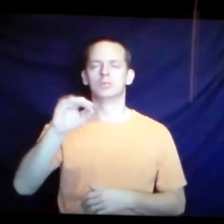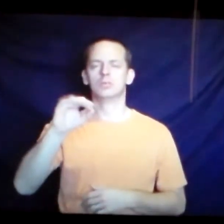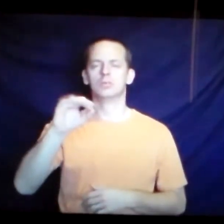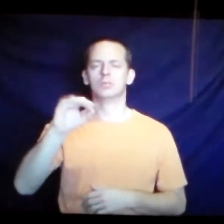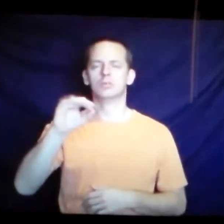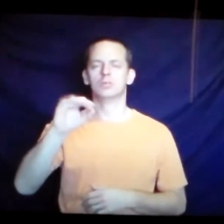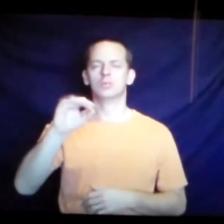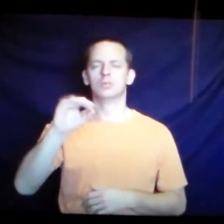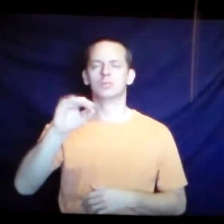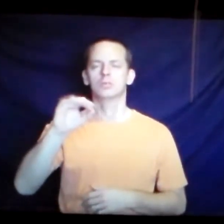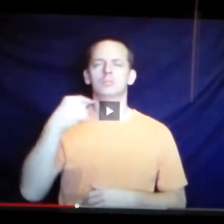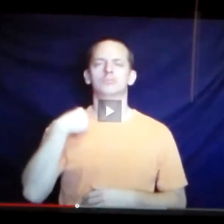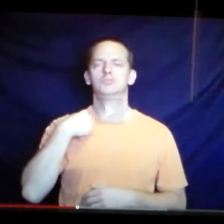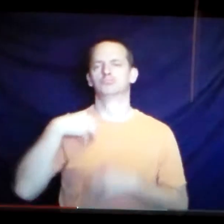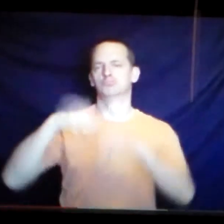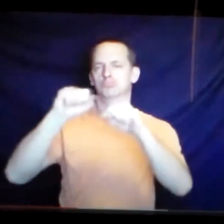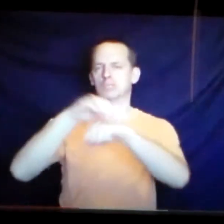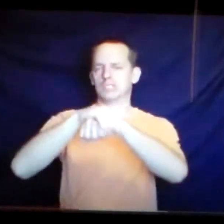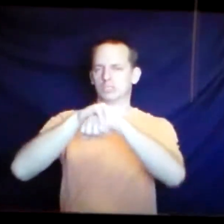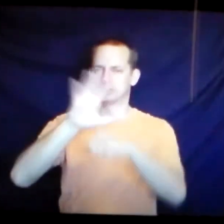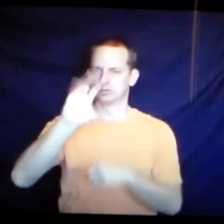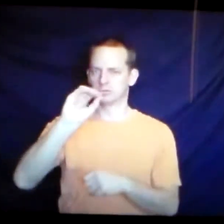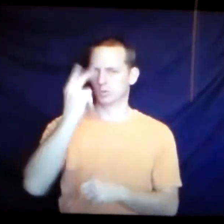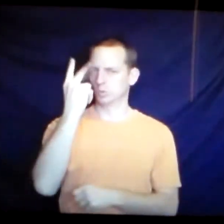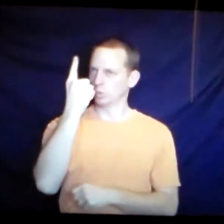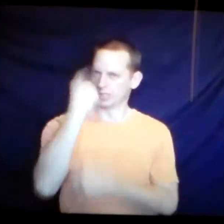At Gallaudet in 1999,